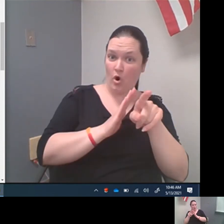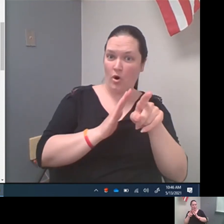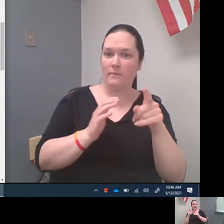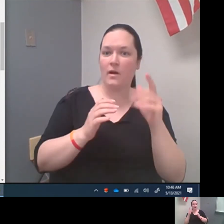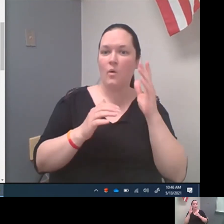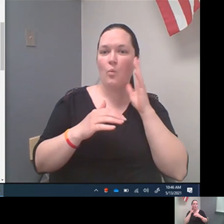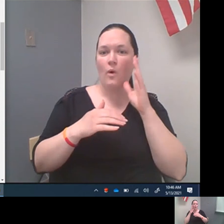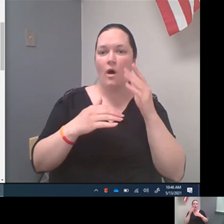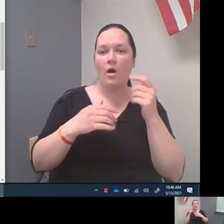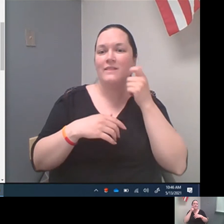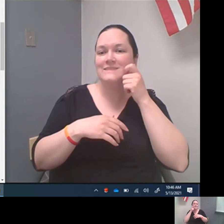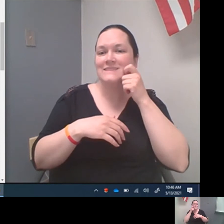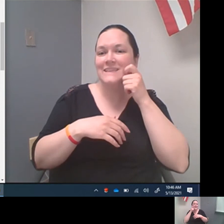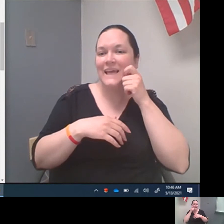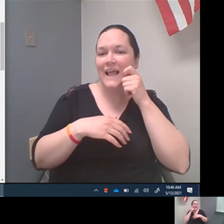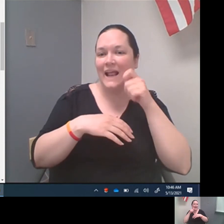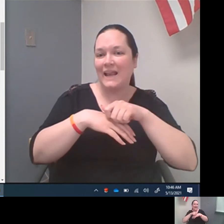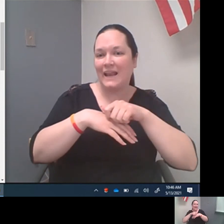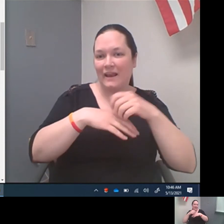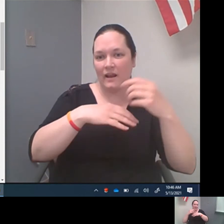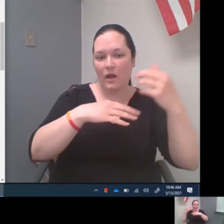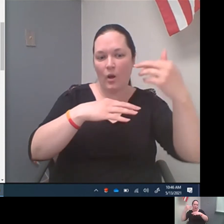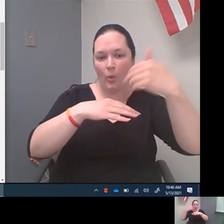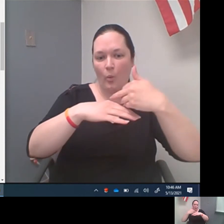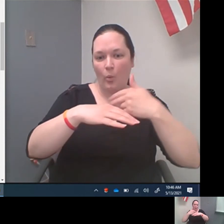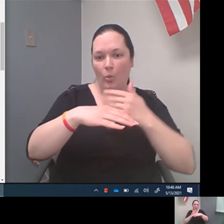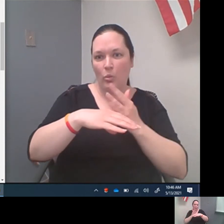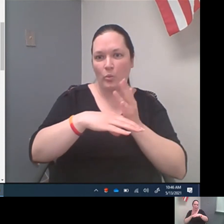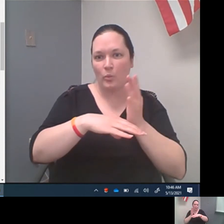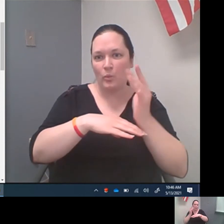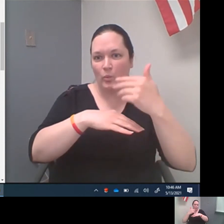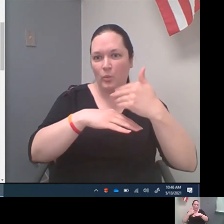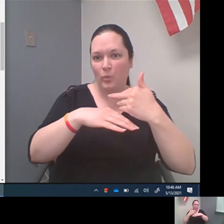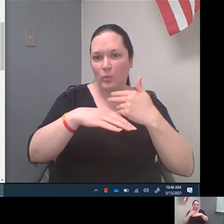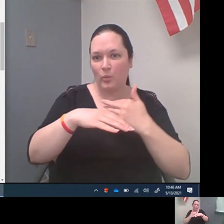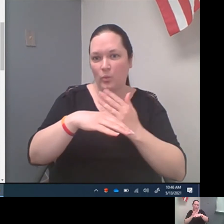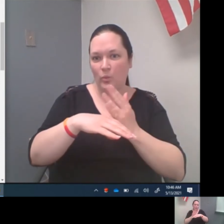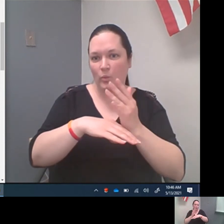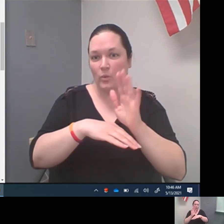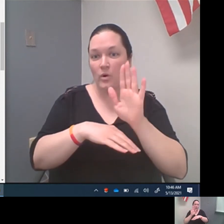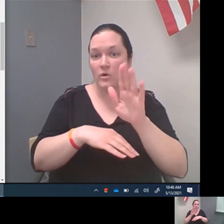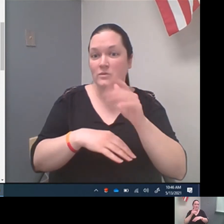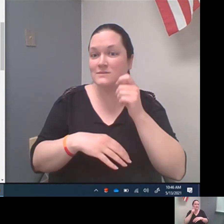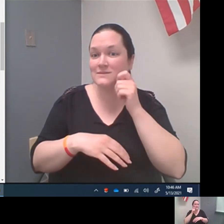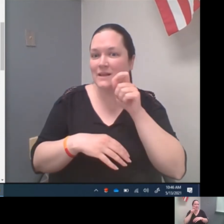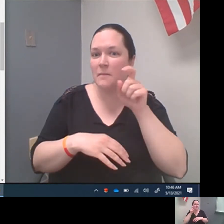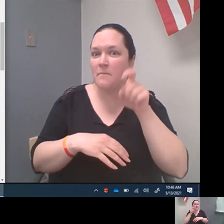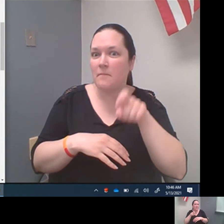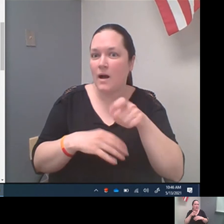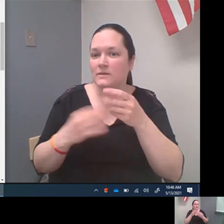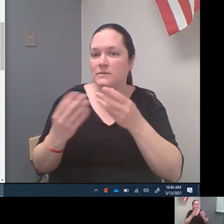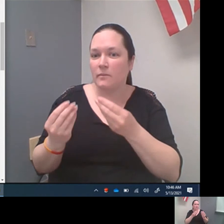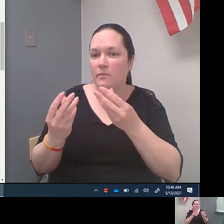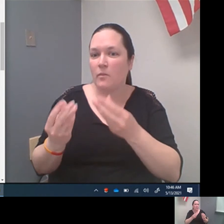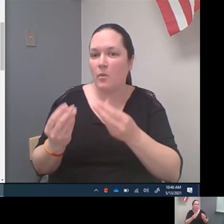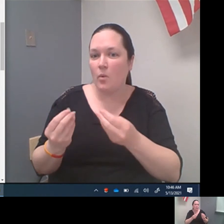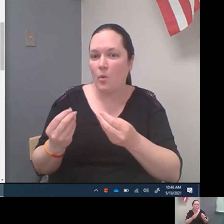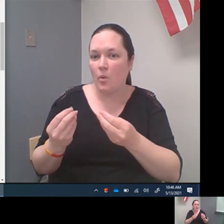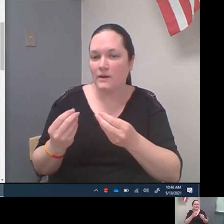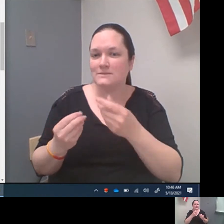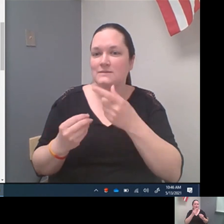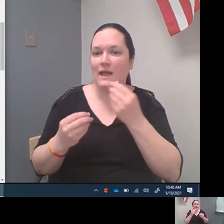skin. You're absorbing oxygen and getting rid of carbon dioxide through your skin. So their skin has to be moist, and they have to have a large